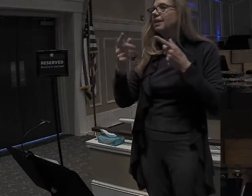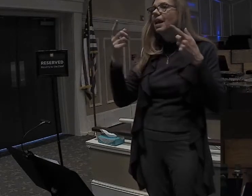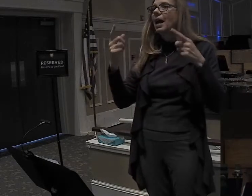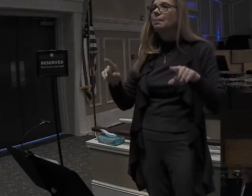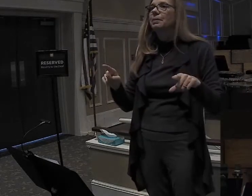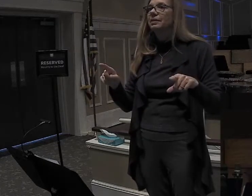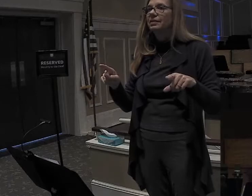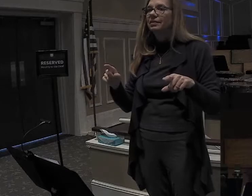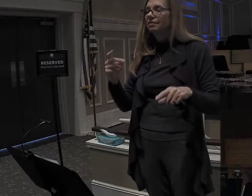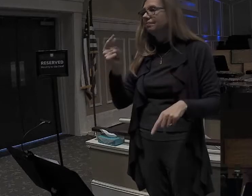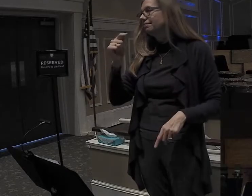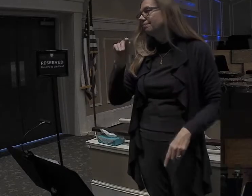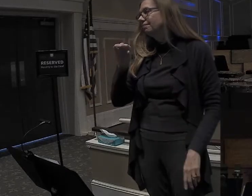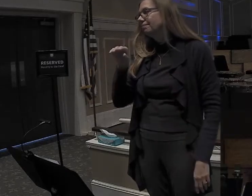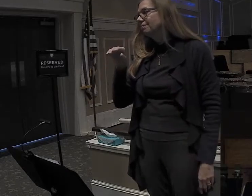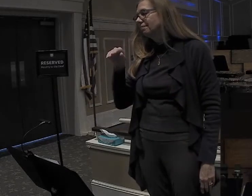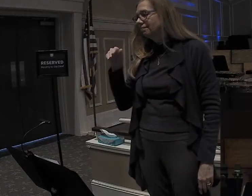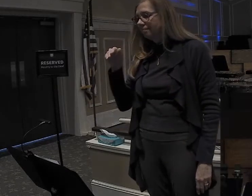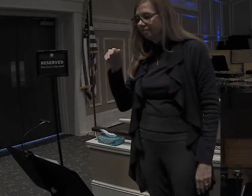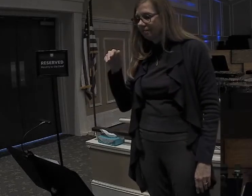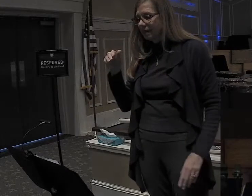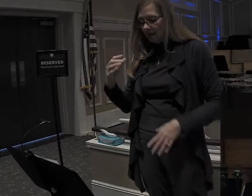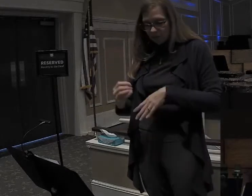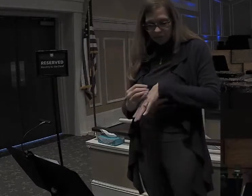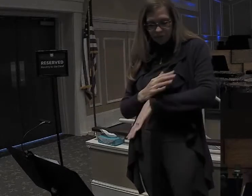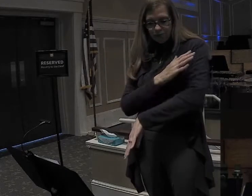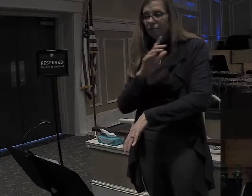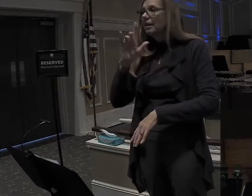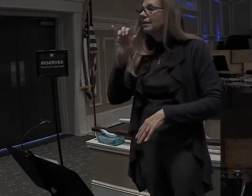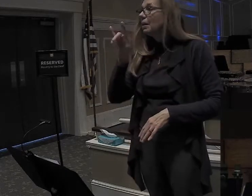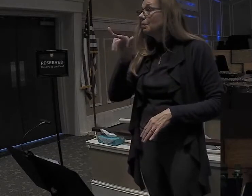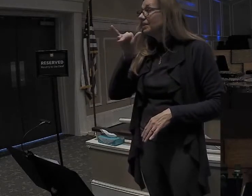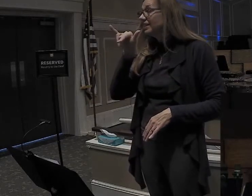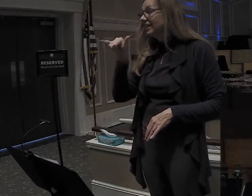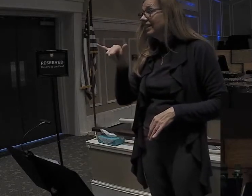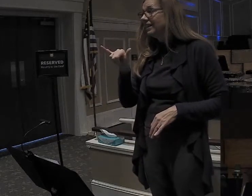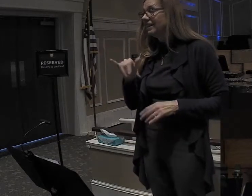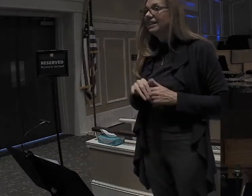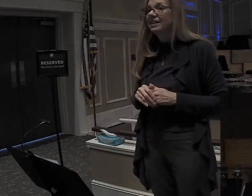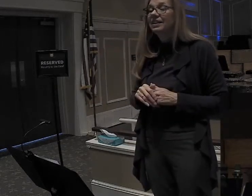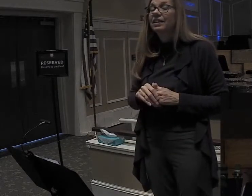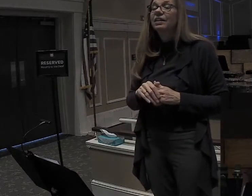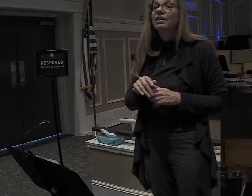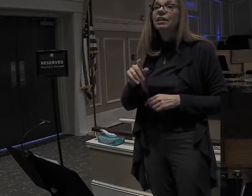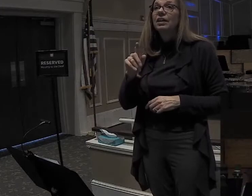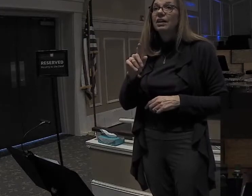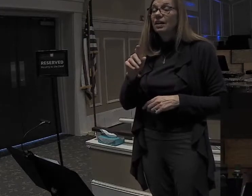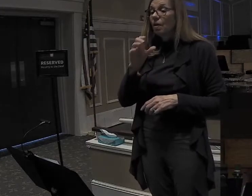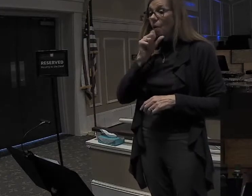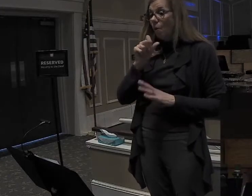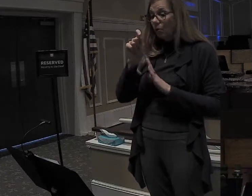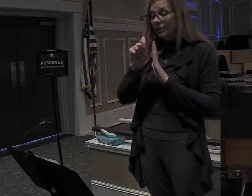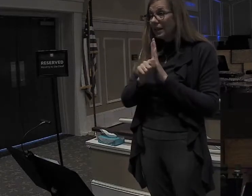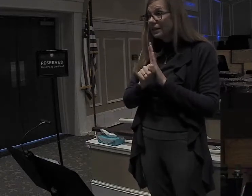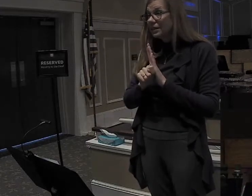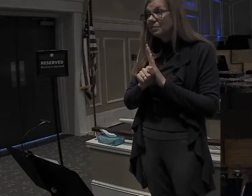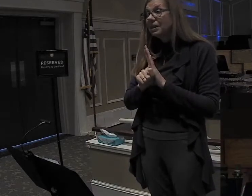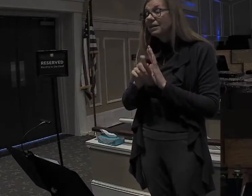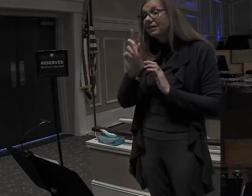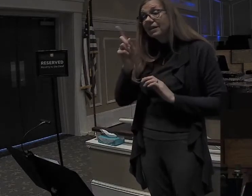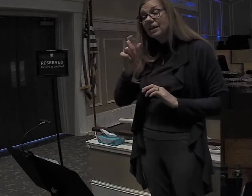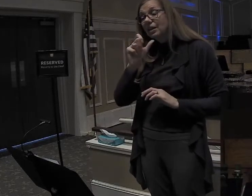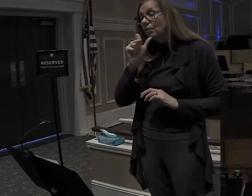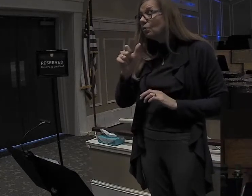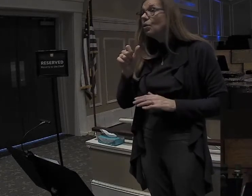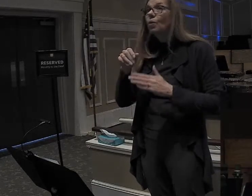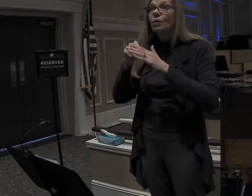to him? Struck with leprosy. Do you know the message of the Old Testament? You don't enter into God's presence